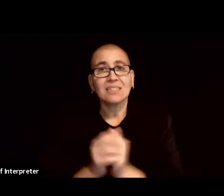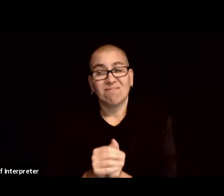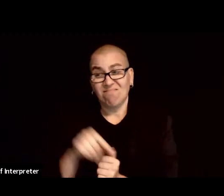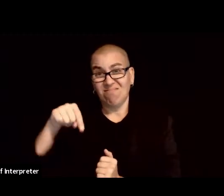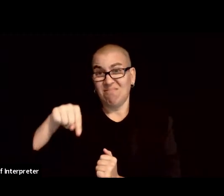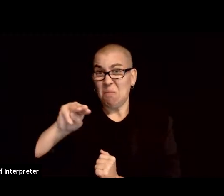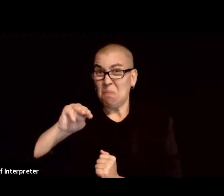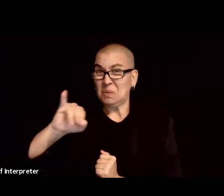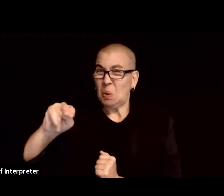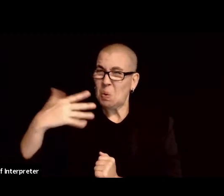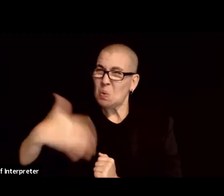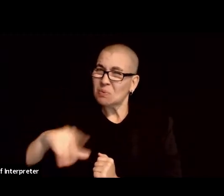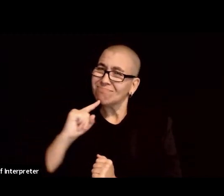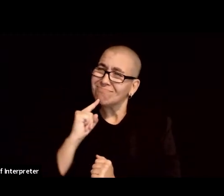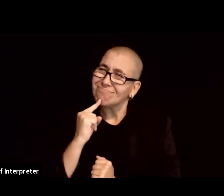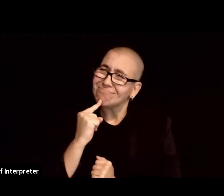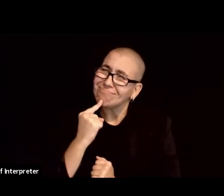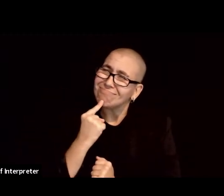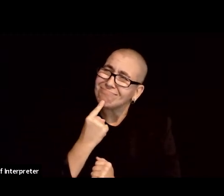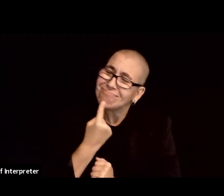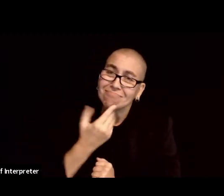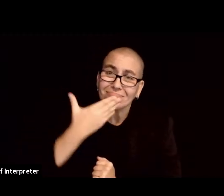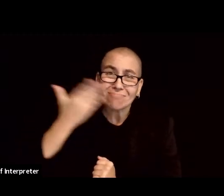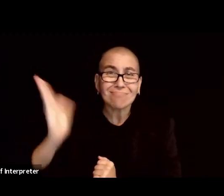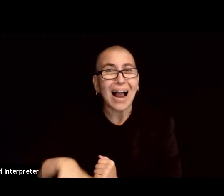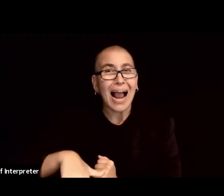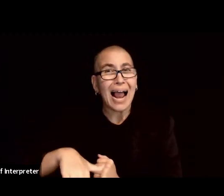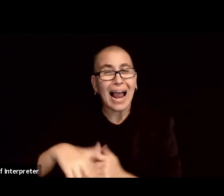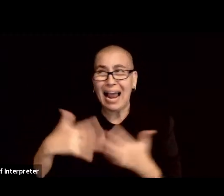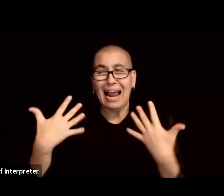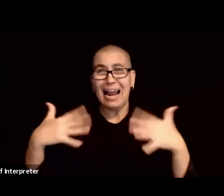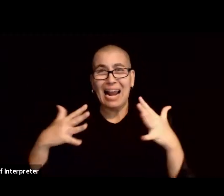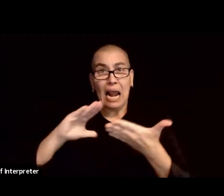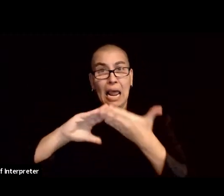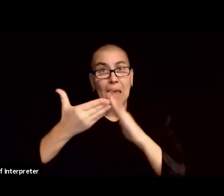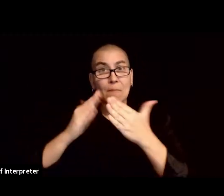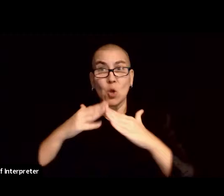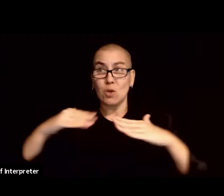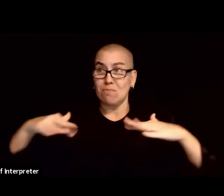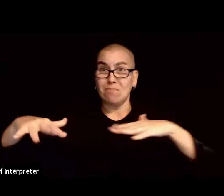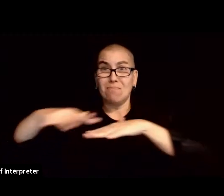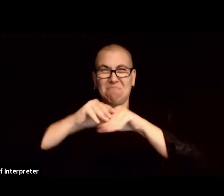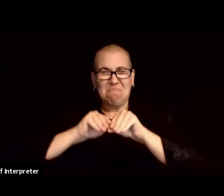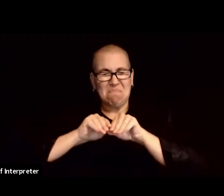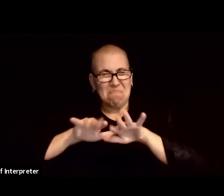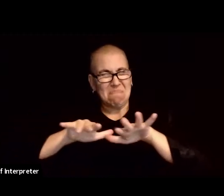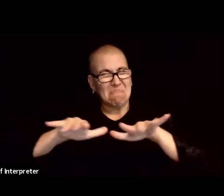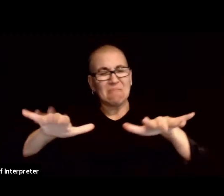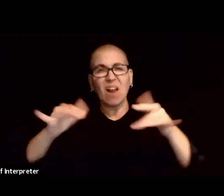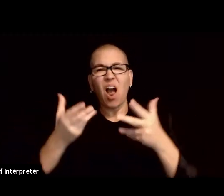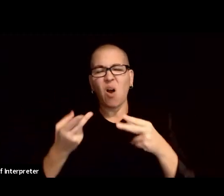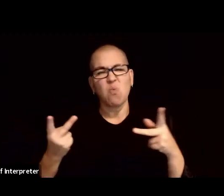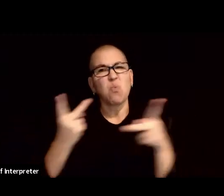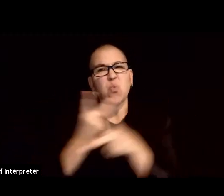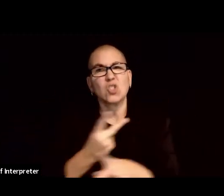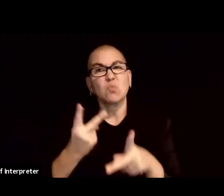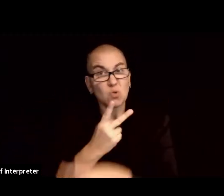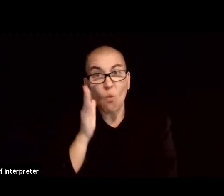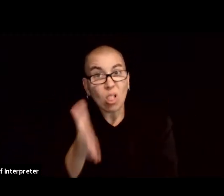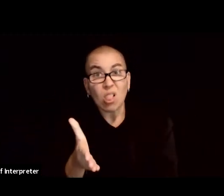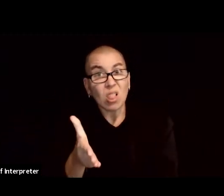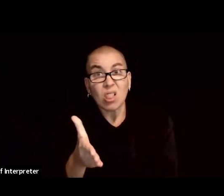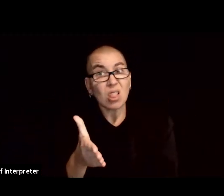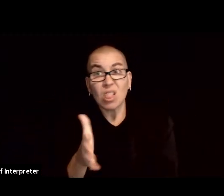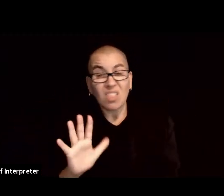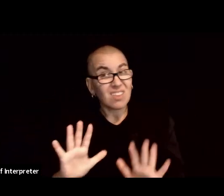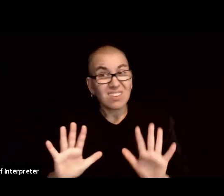going to get worse before it gets better. It's up to all of us, all 5.5 million Minnesotans, now